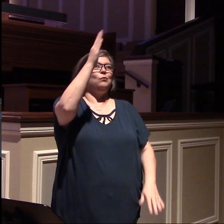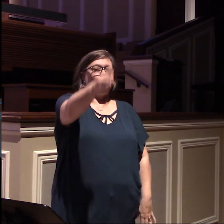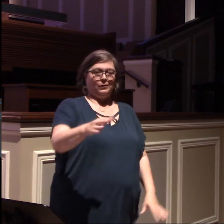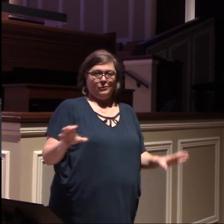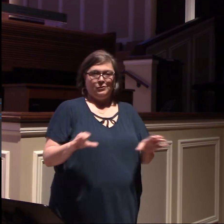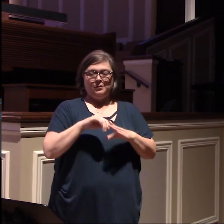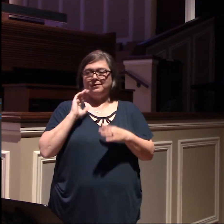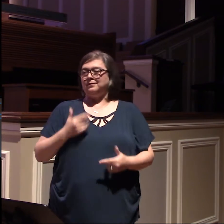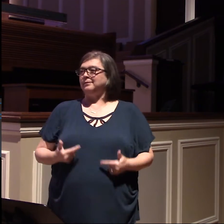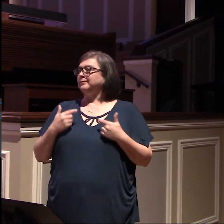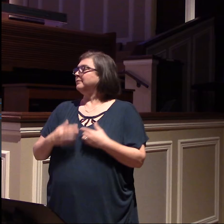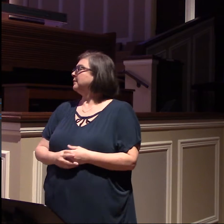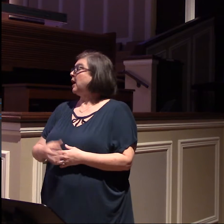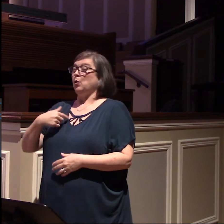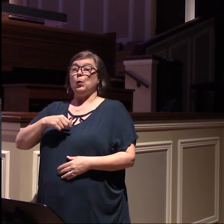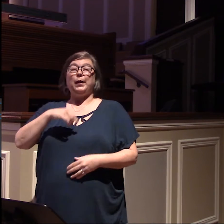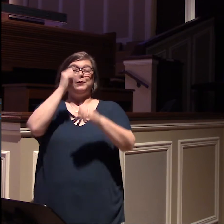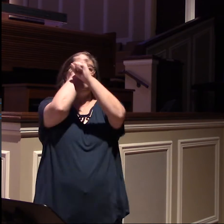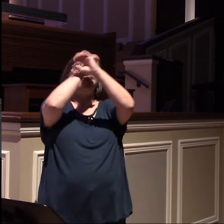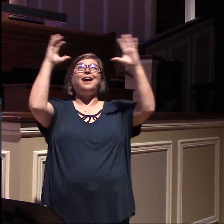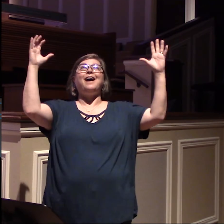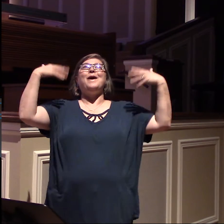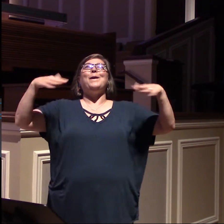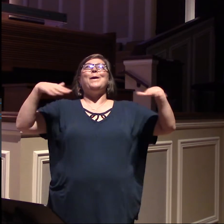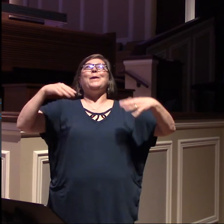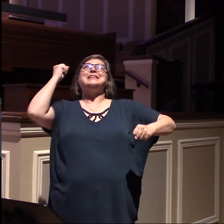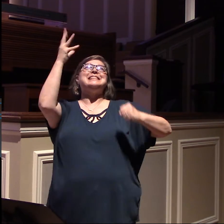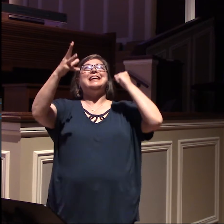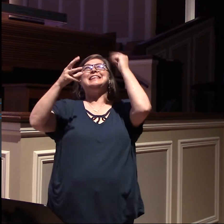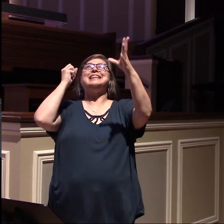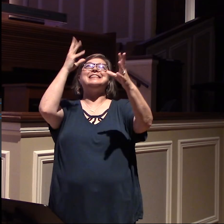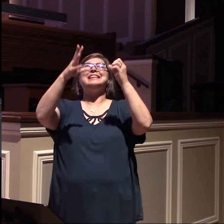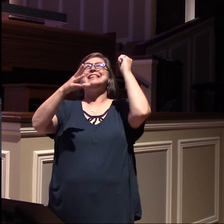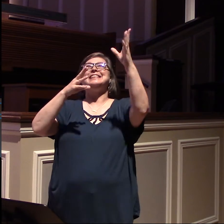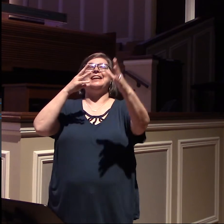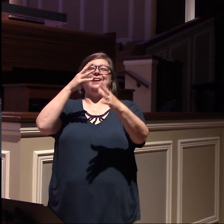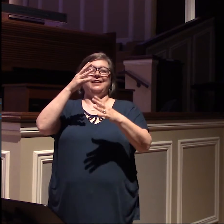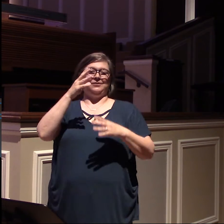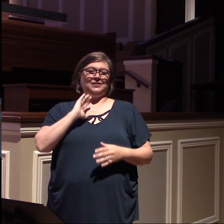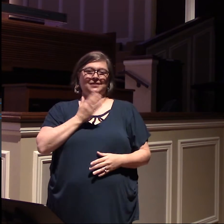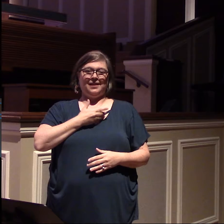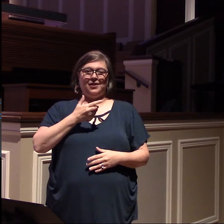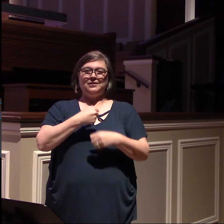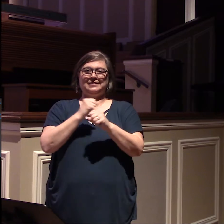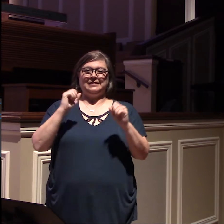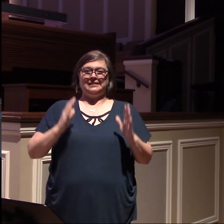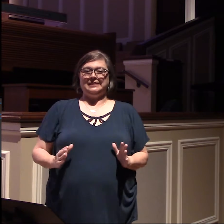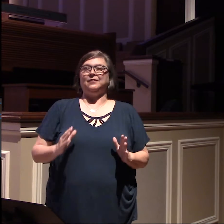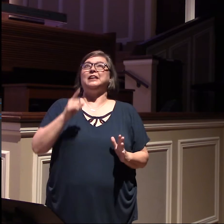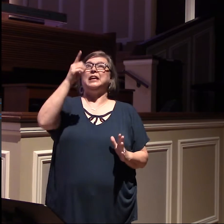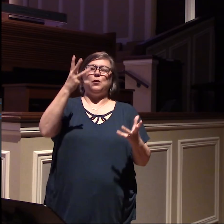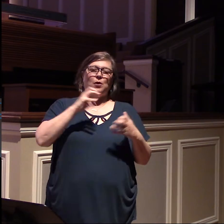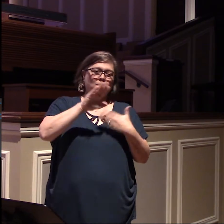him. Just visualize that you get to sing to your Creator, get to sing to your Savior. And what does he want to hear from us? He wants all